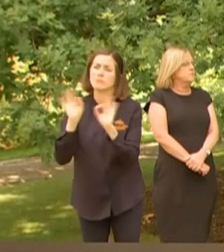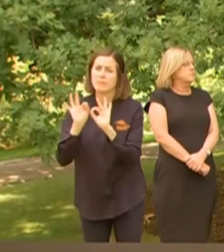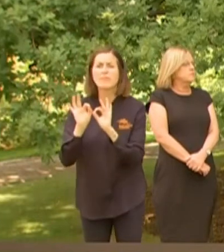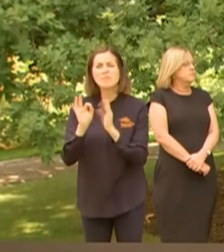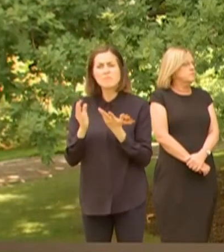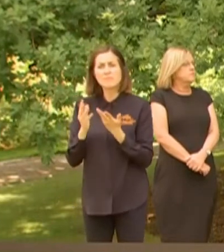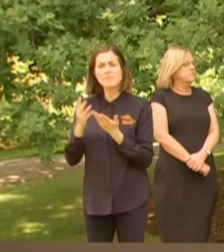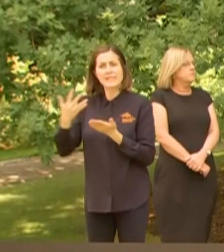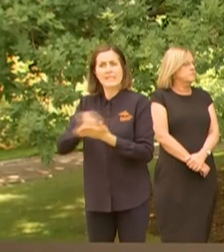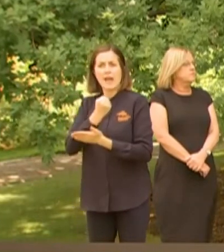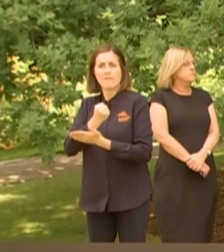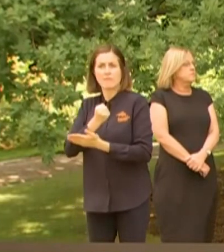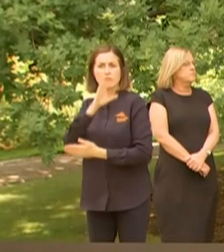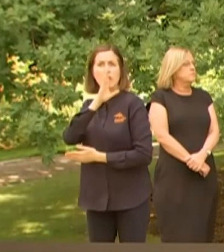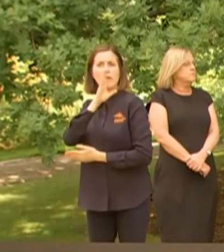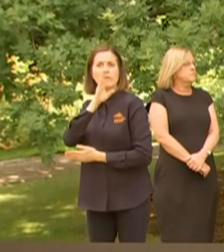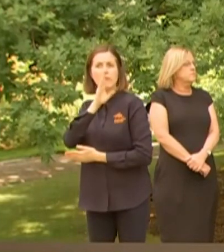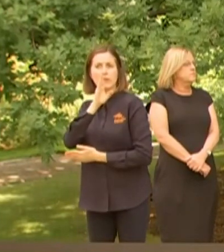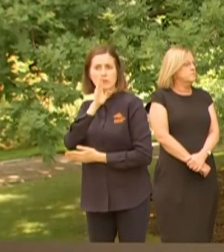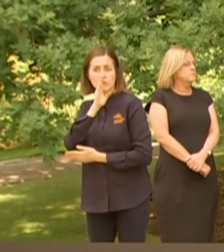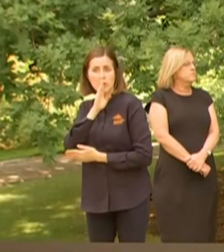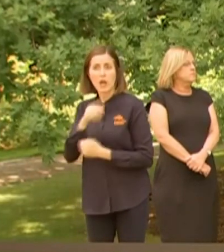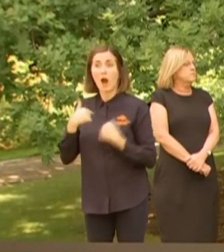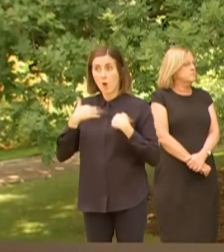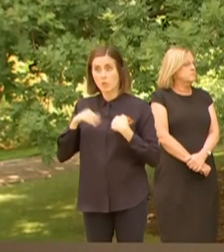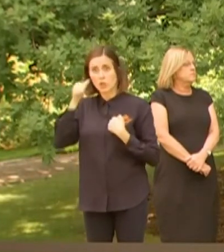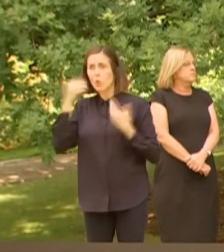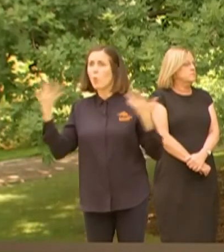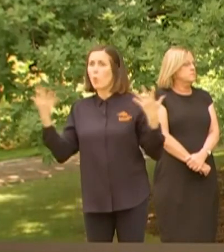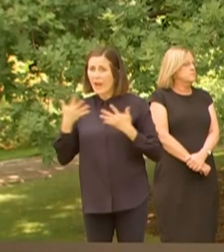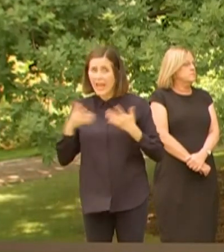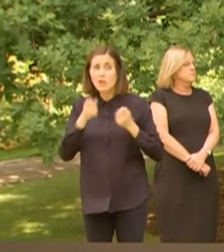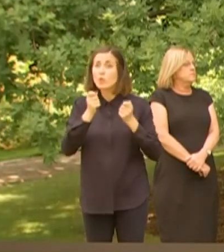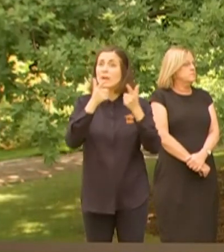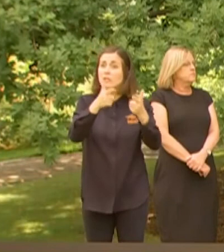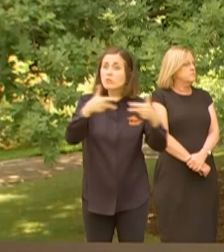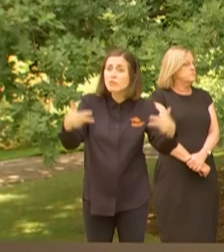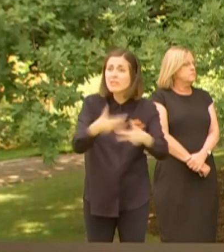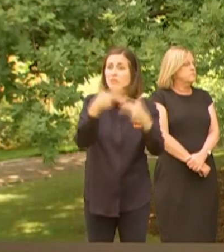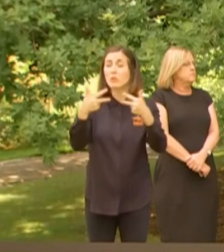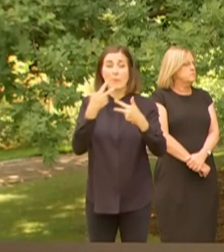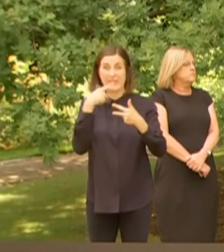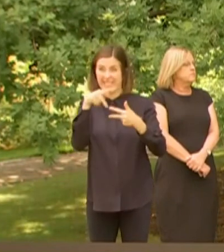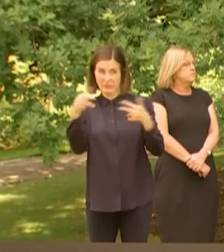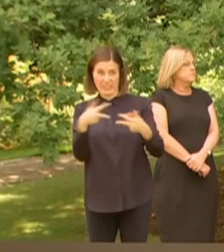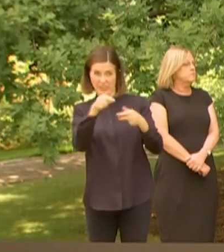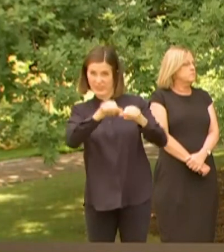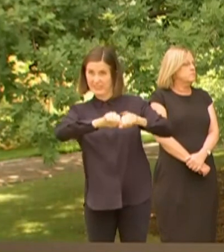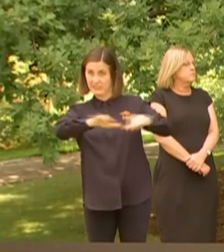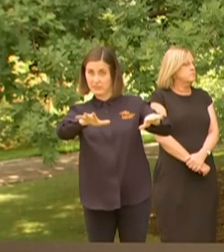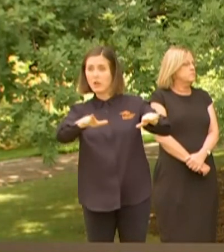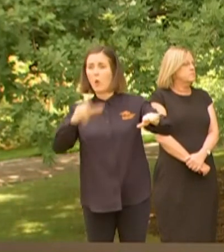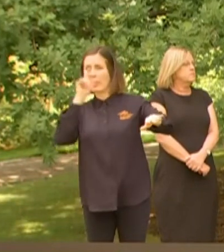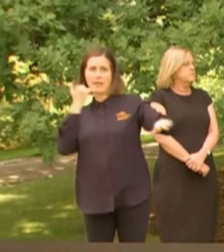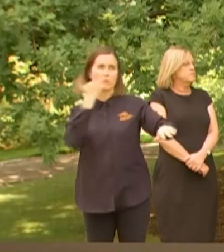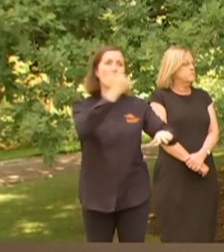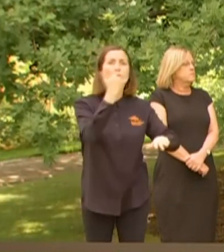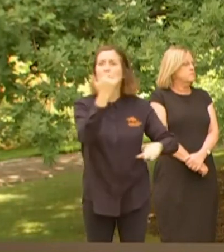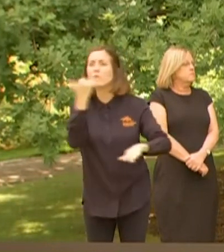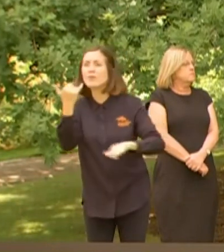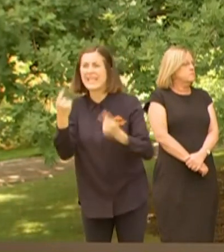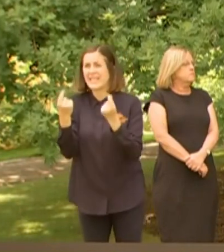way that we can be certain about where people were and who they were with, so that if we have to contact trace you, it's just so much easier, and it takes